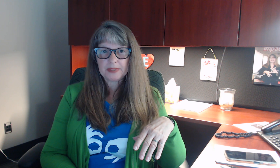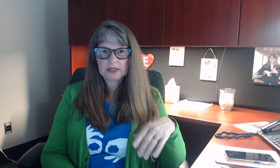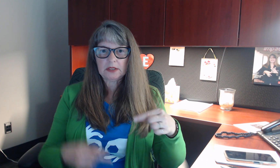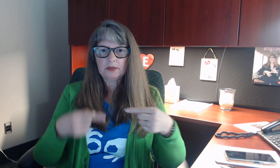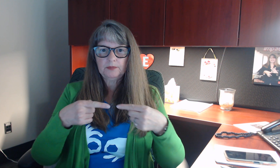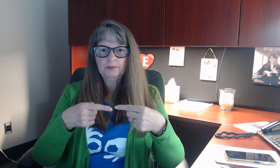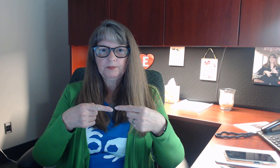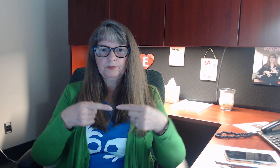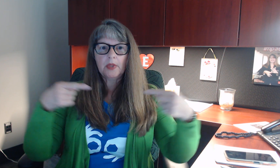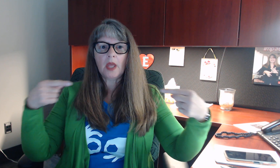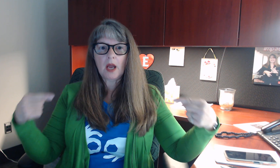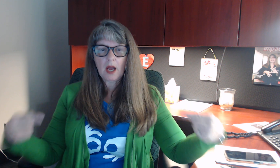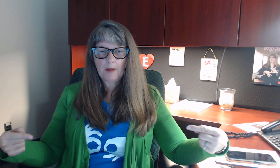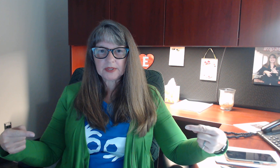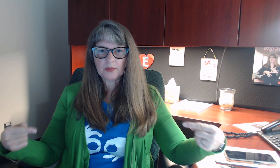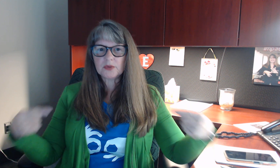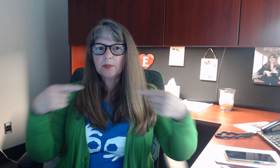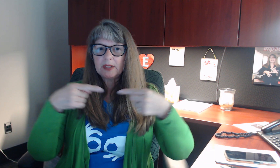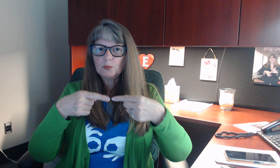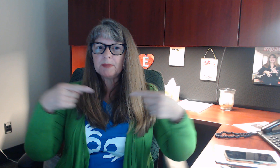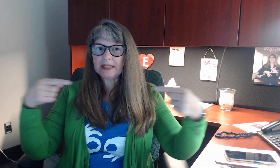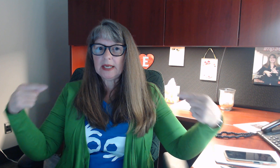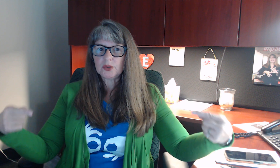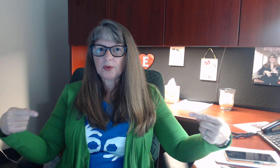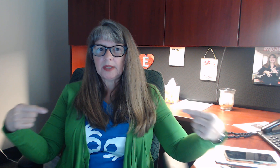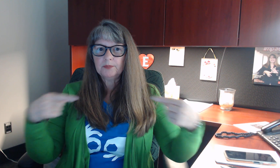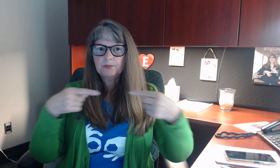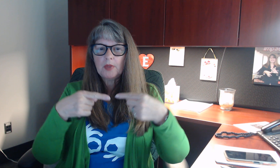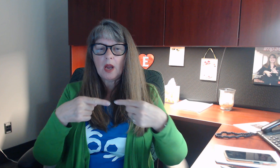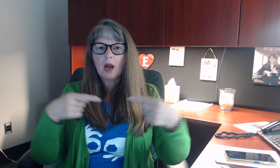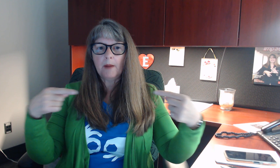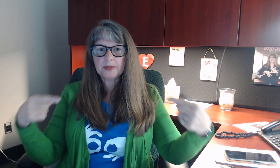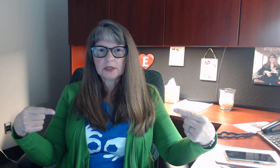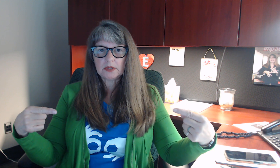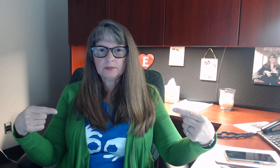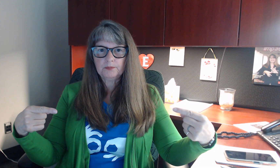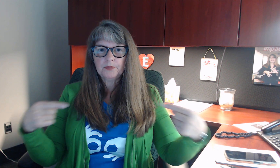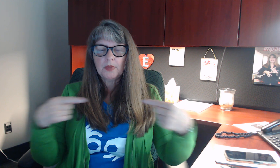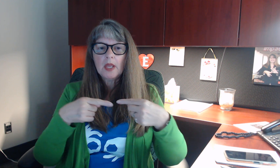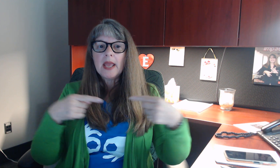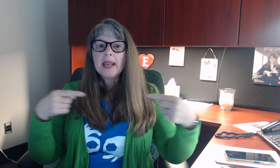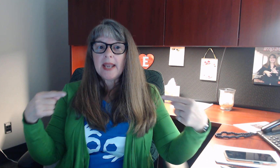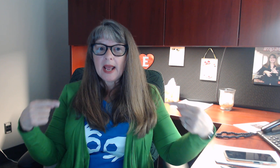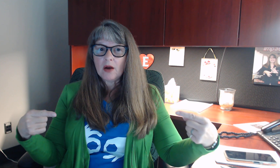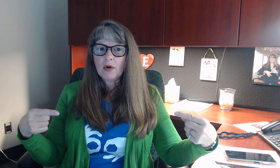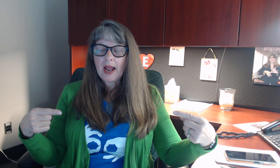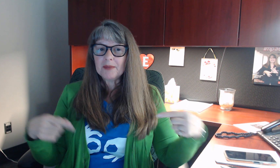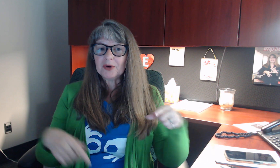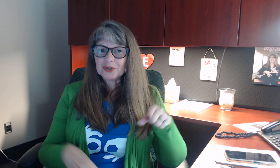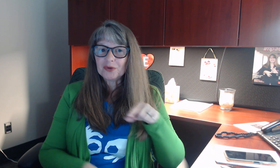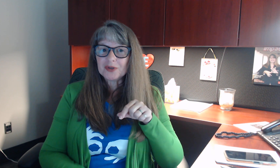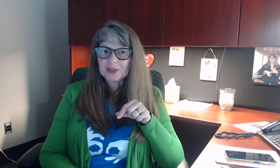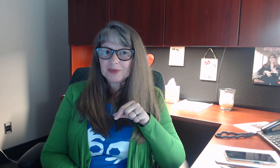opposite. Opposite, which makes sense, right? Opposite. Now, I am going to show you this something